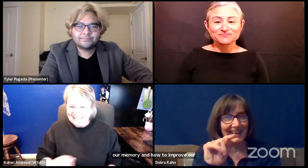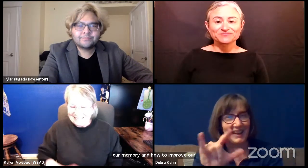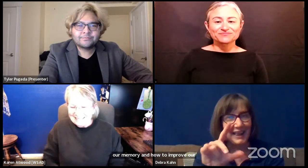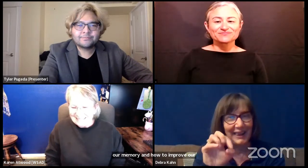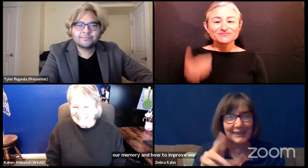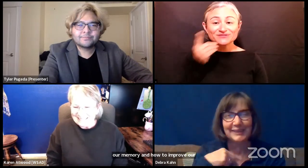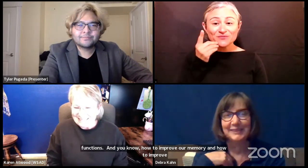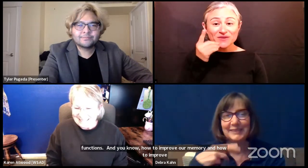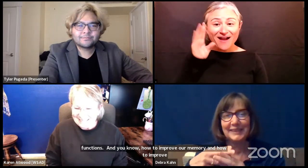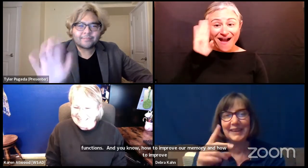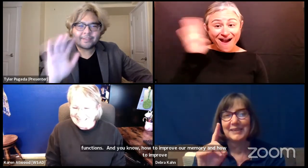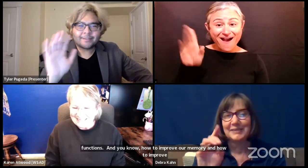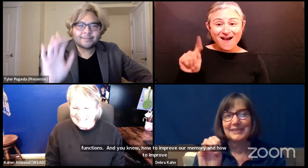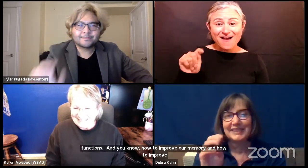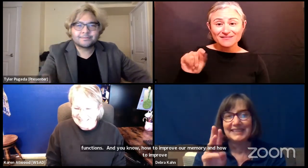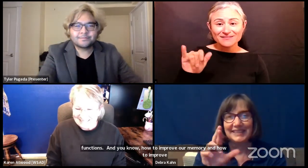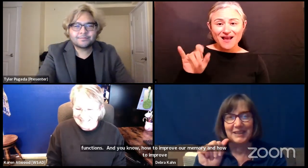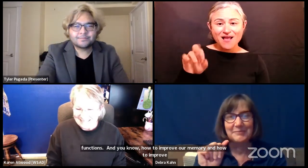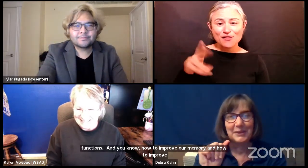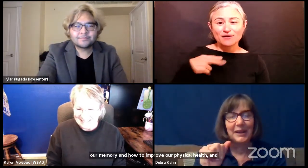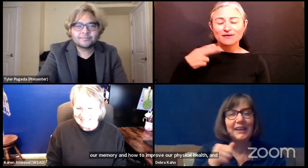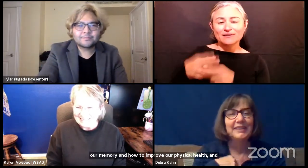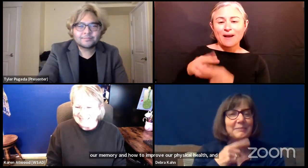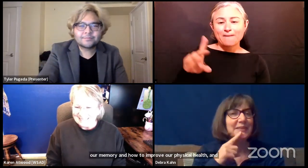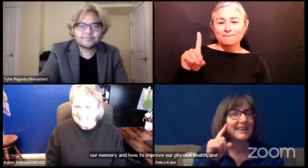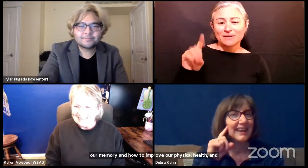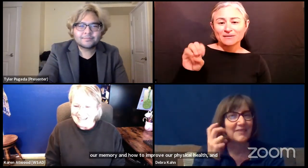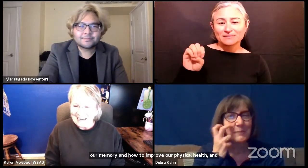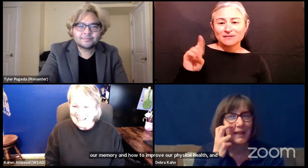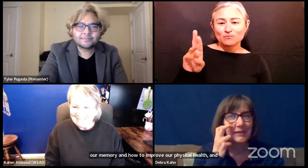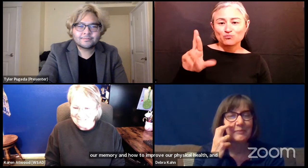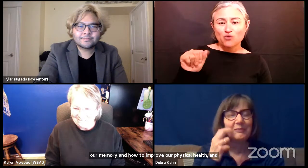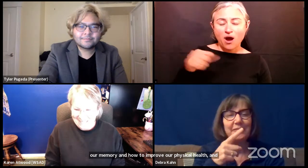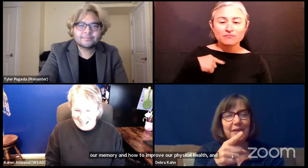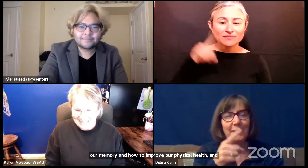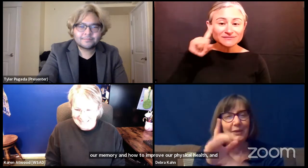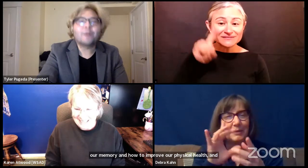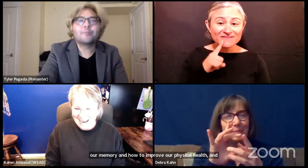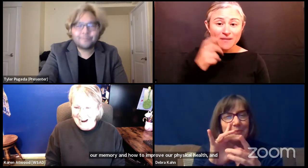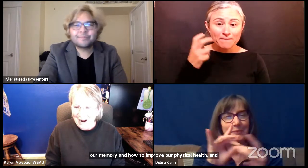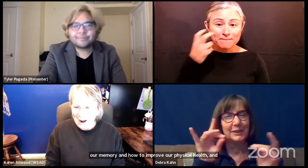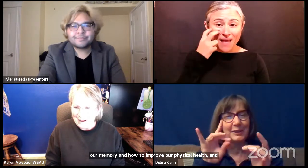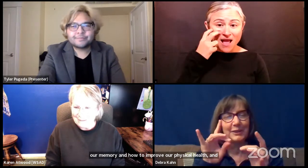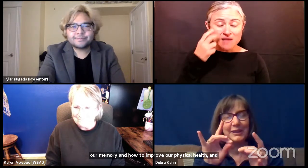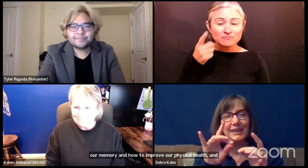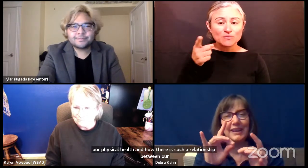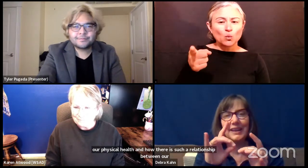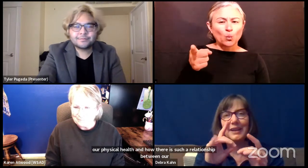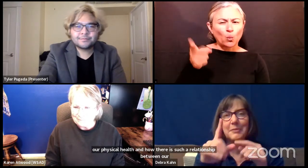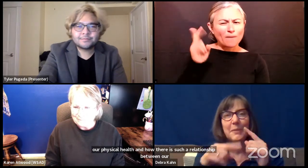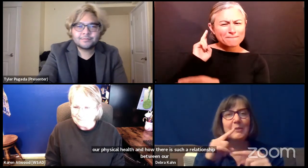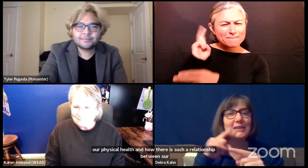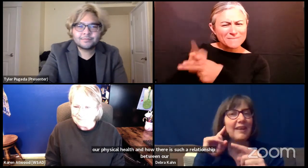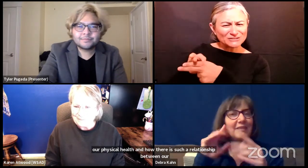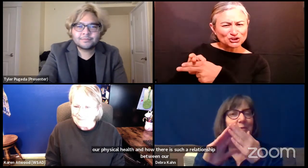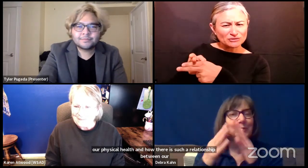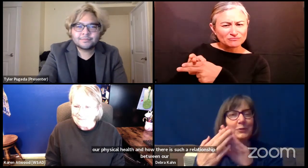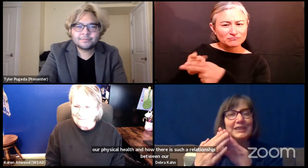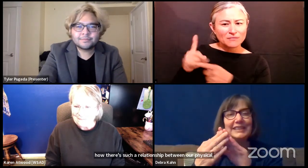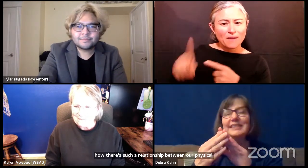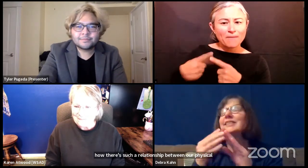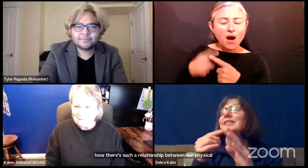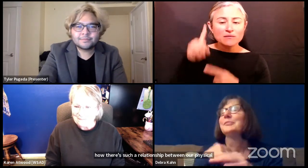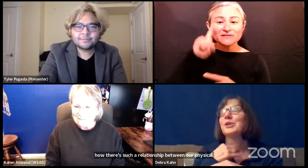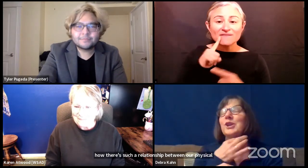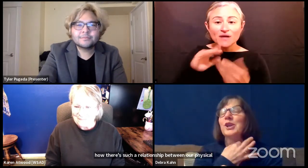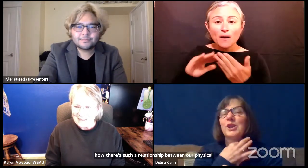Okay, go ahead, Deborah. Hi, Tyler. My name is Deborah, and I'm deafblind. And you had